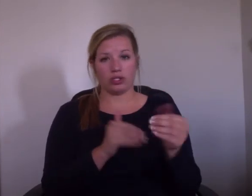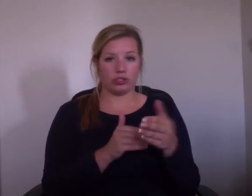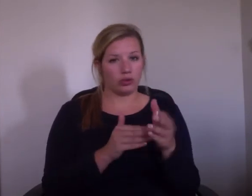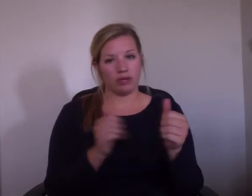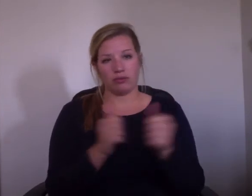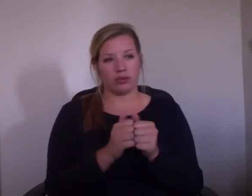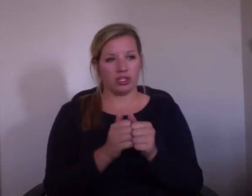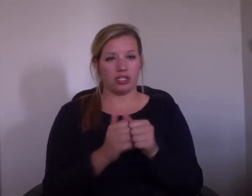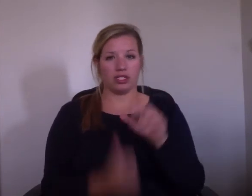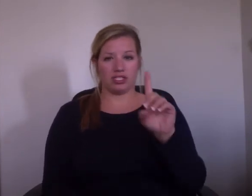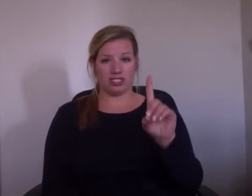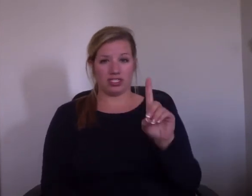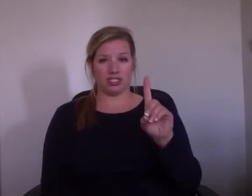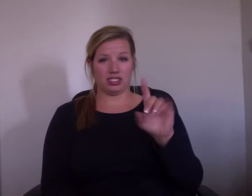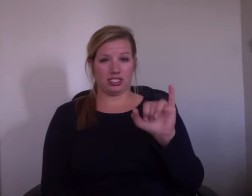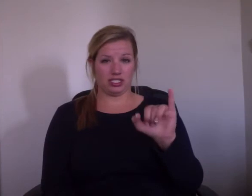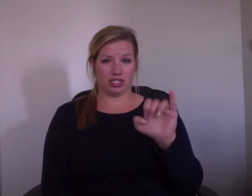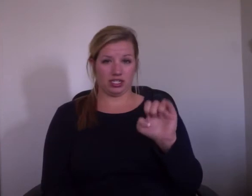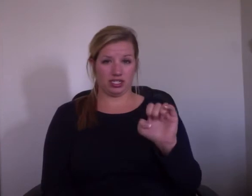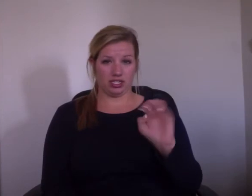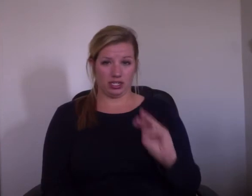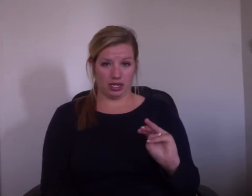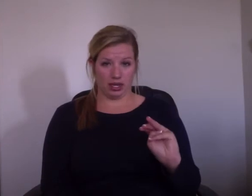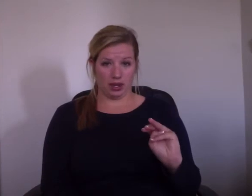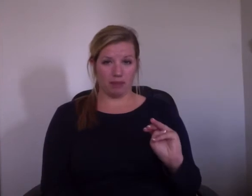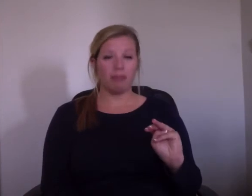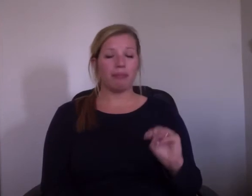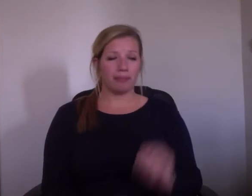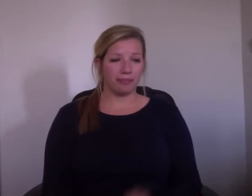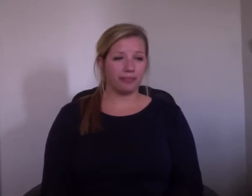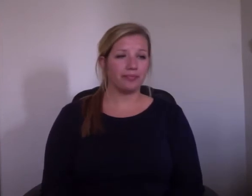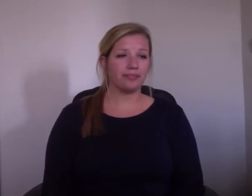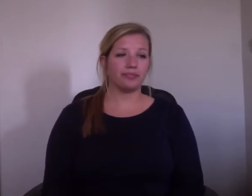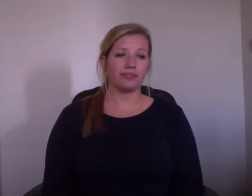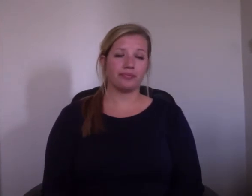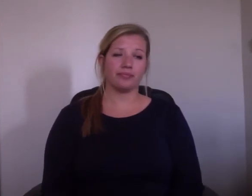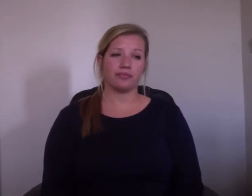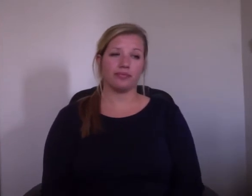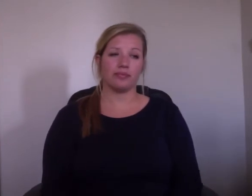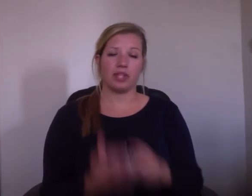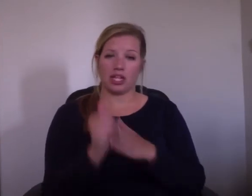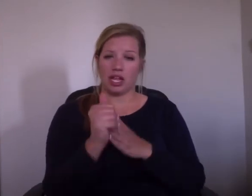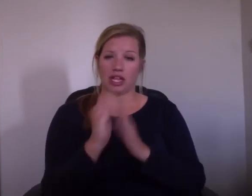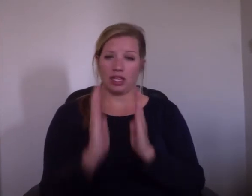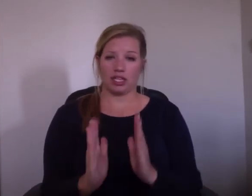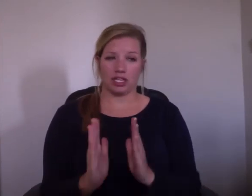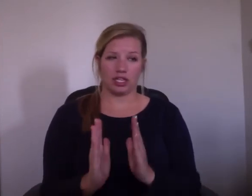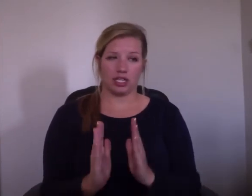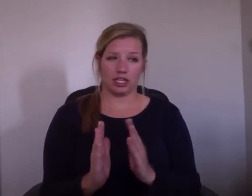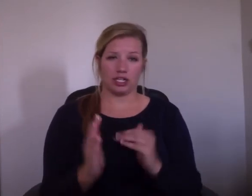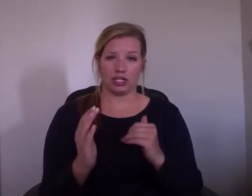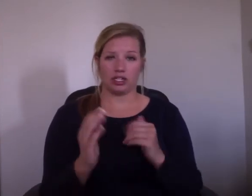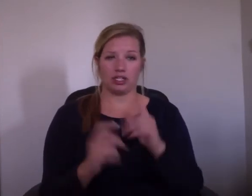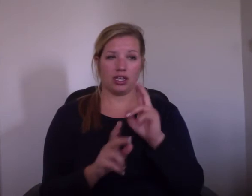spelled D-I-E-M, was the leader of South Vietnam that the U.S. supported.